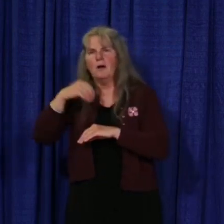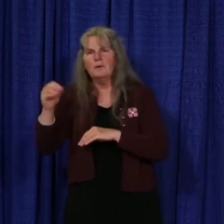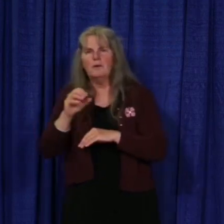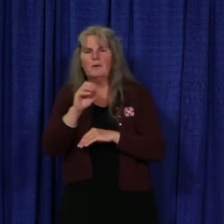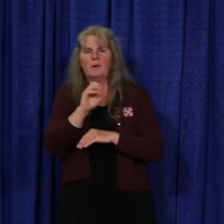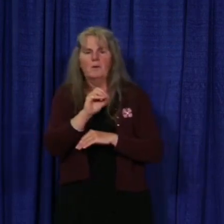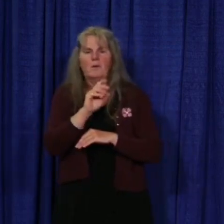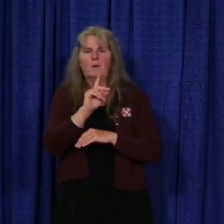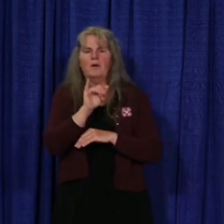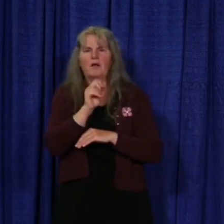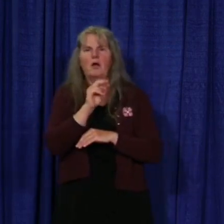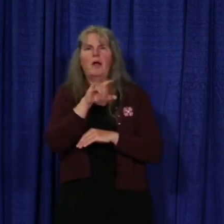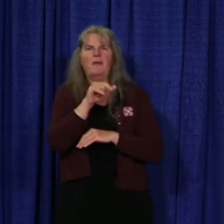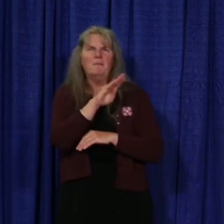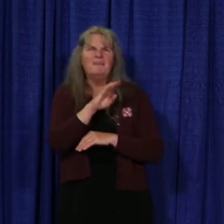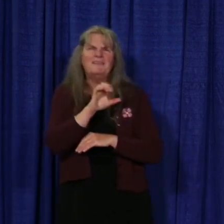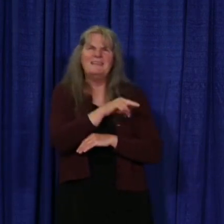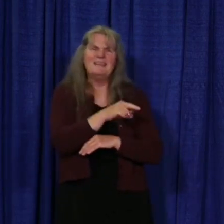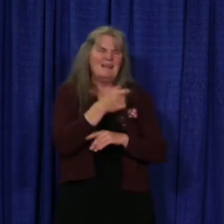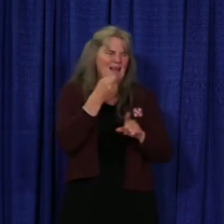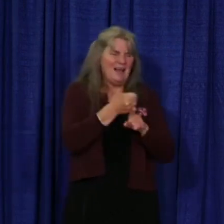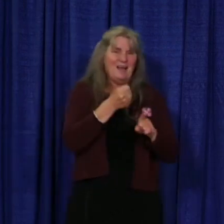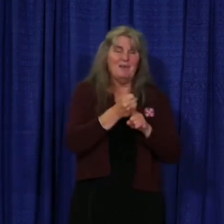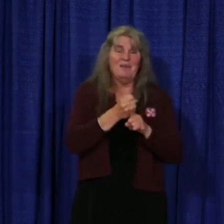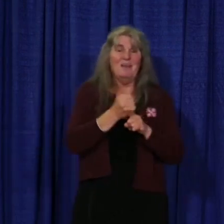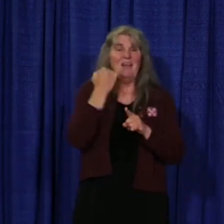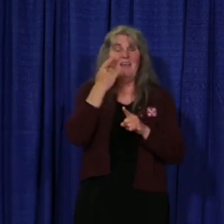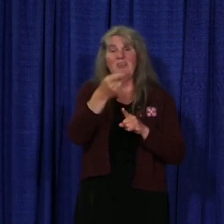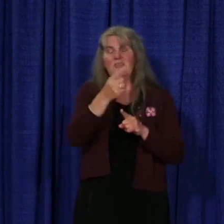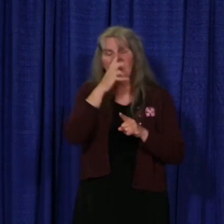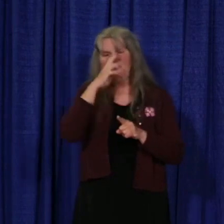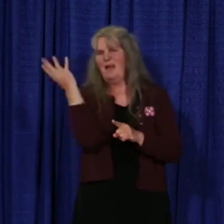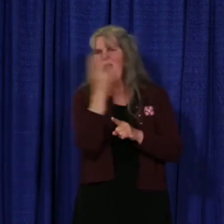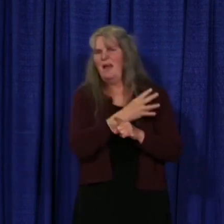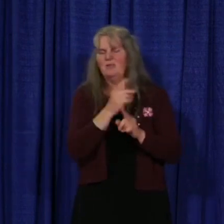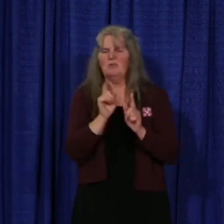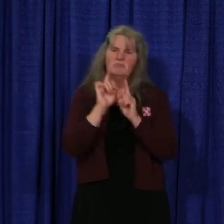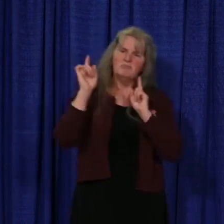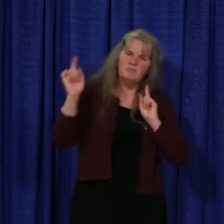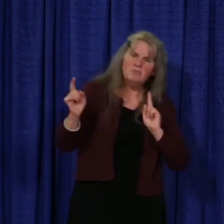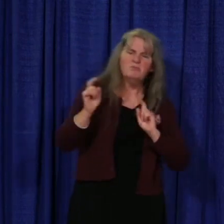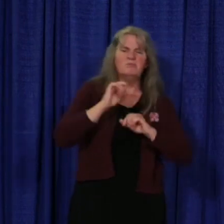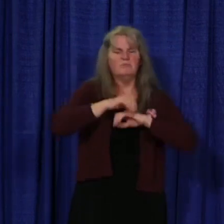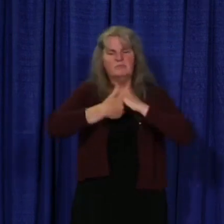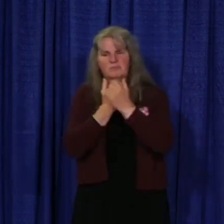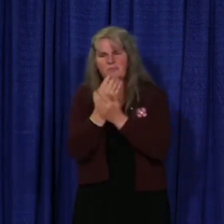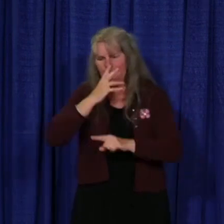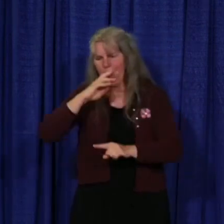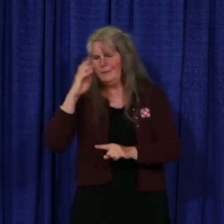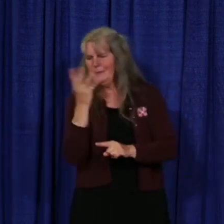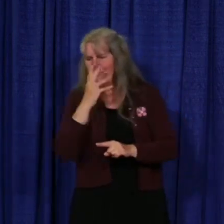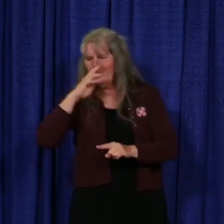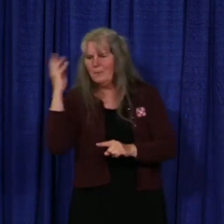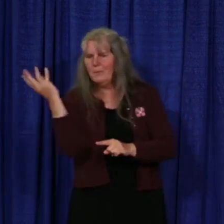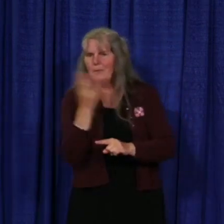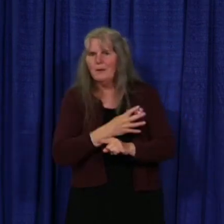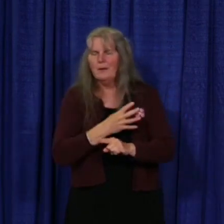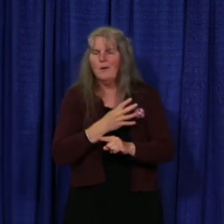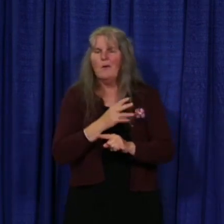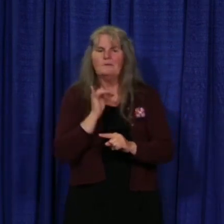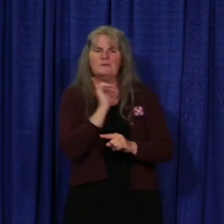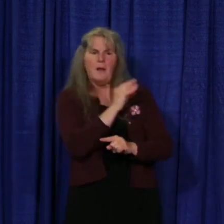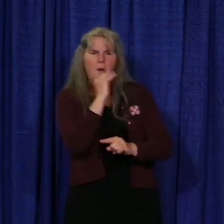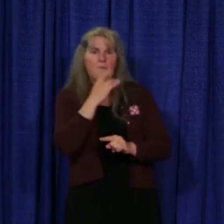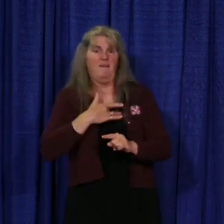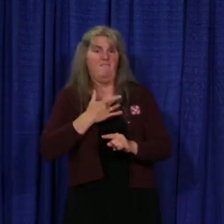Okanagan. When we stop practicing physical distancing, good hand hygiene, or staying home